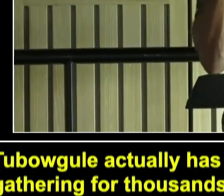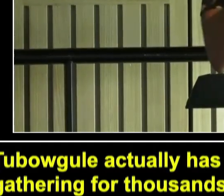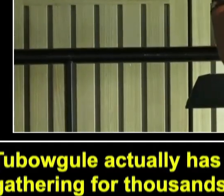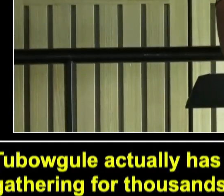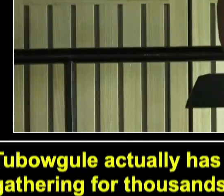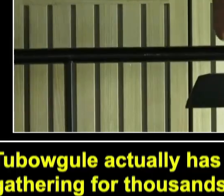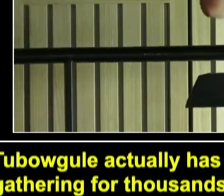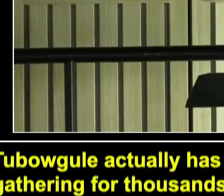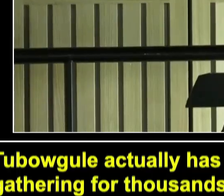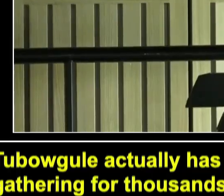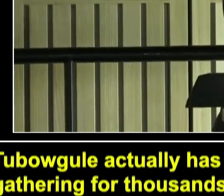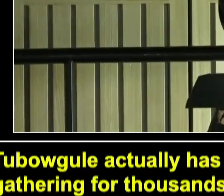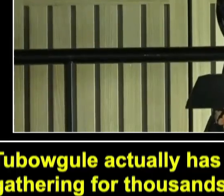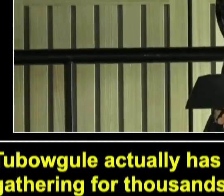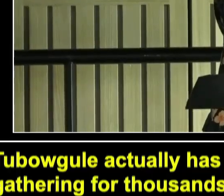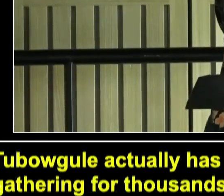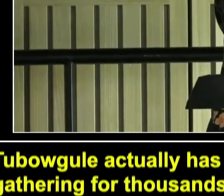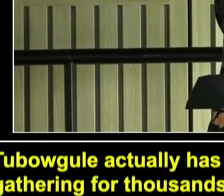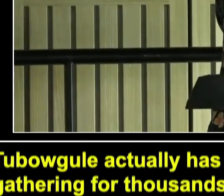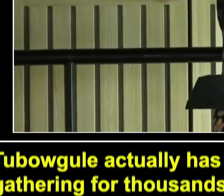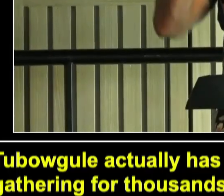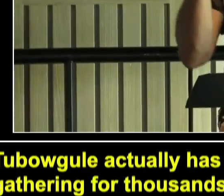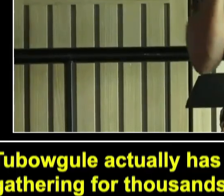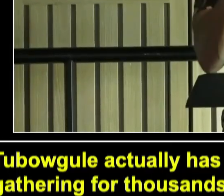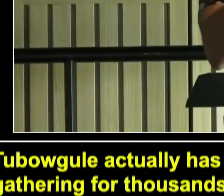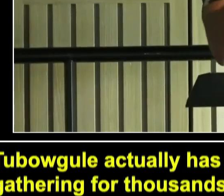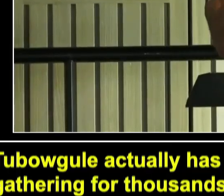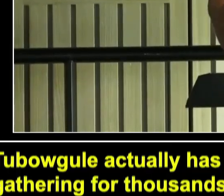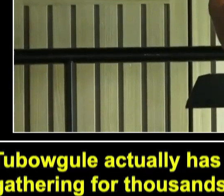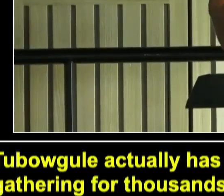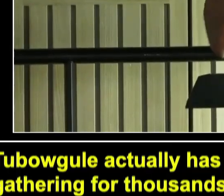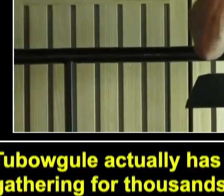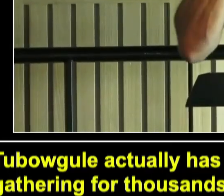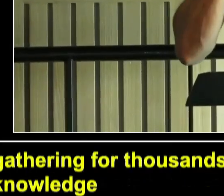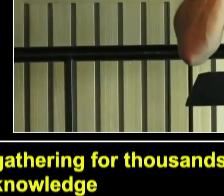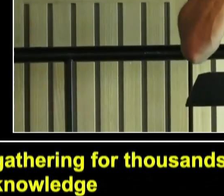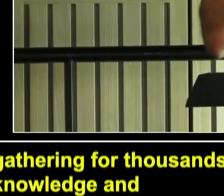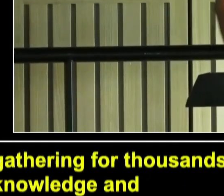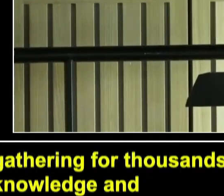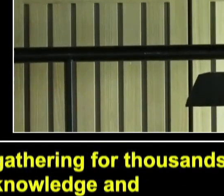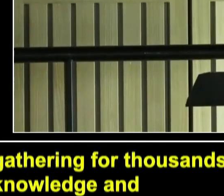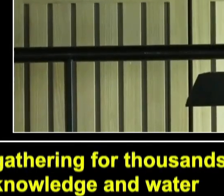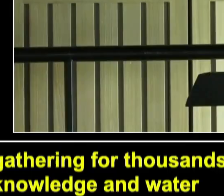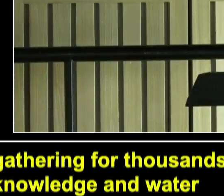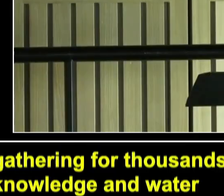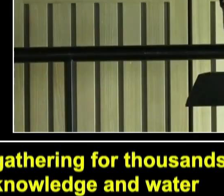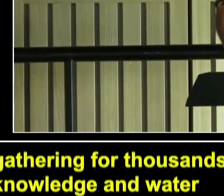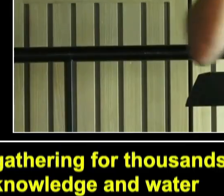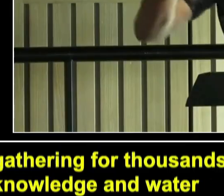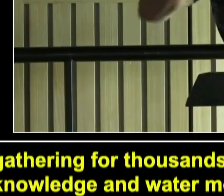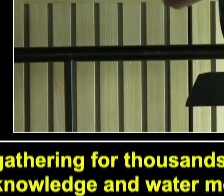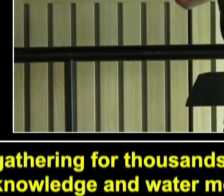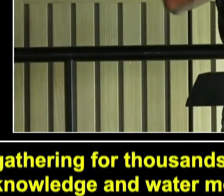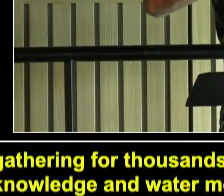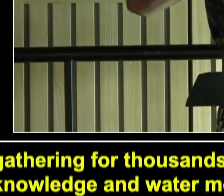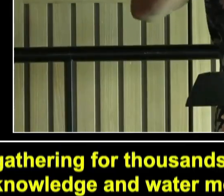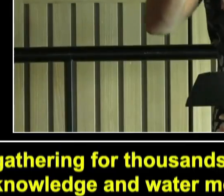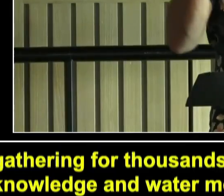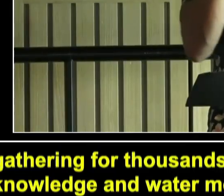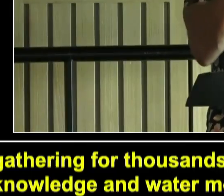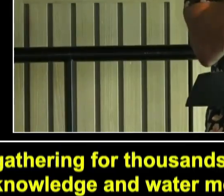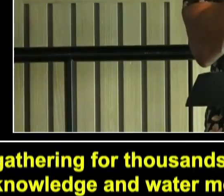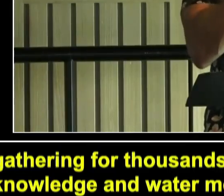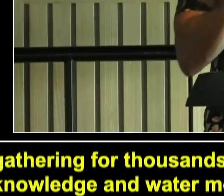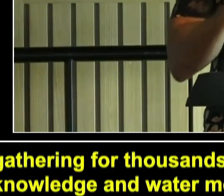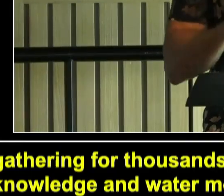it means is where knowledge and water meet. And why it is because the fresh water and the